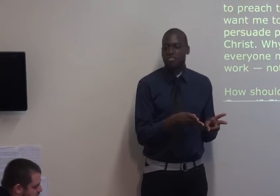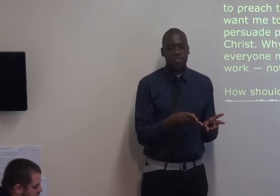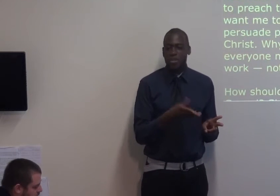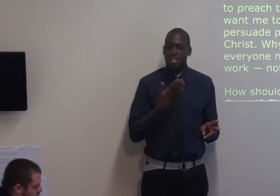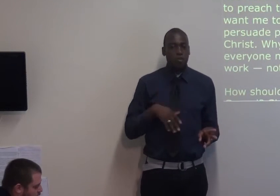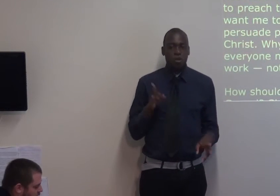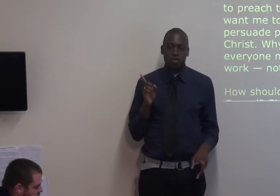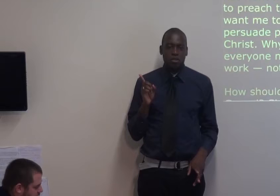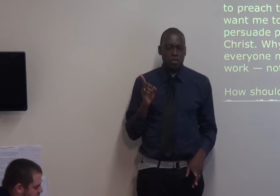Why not?